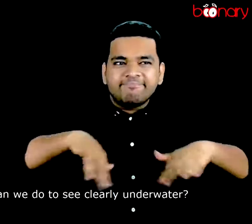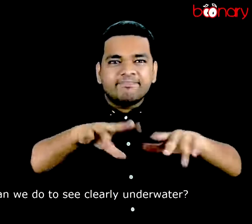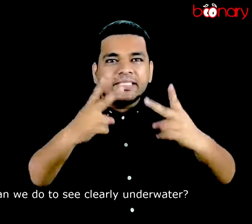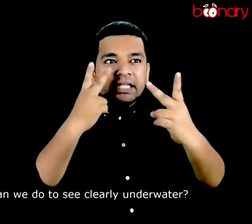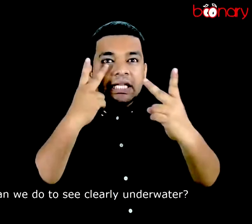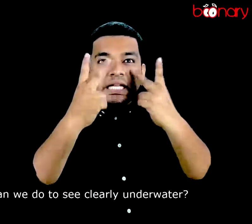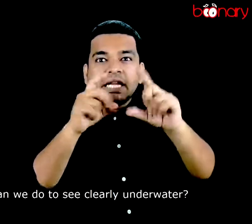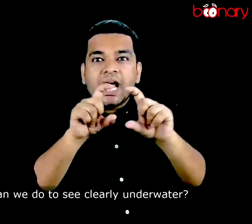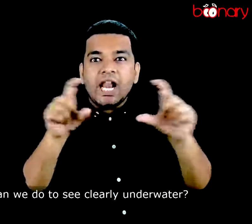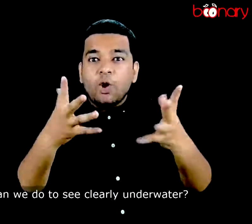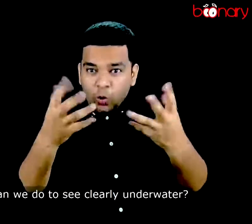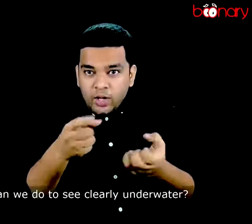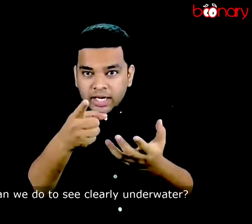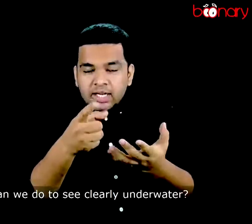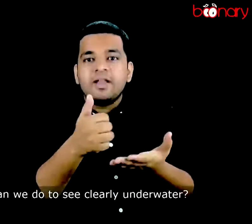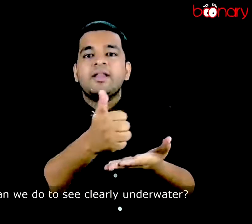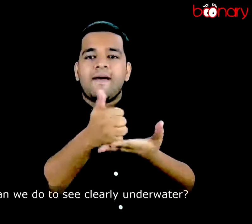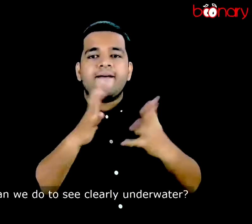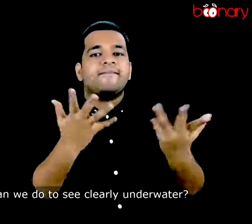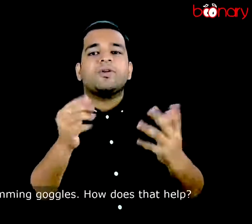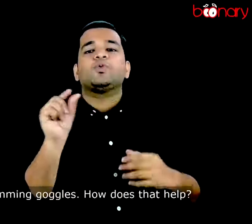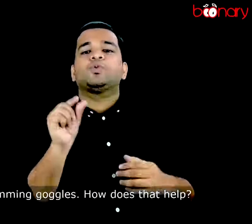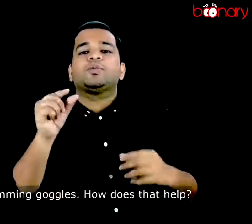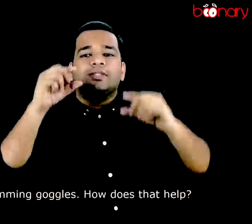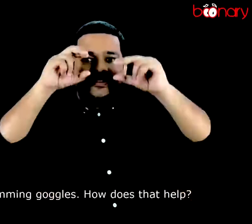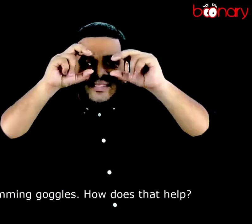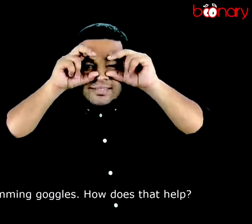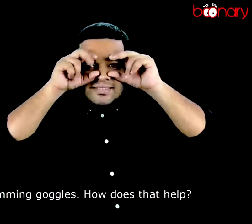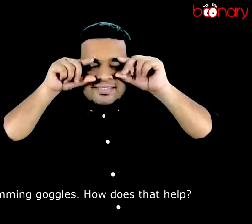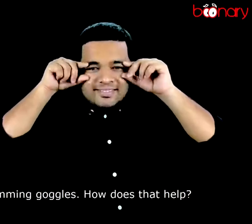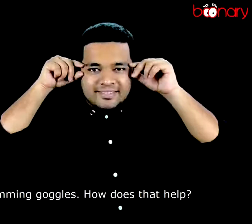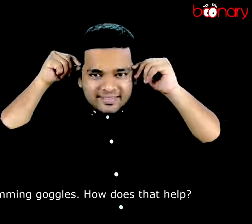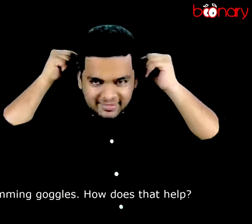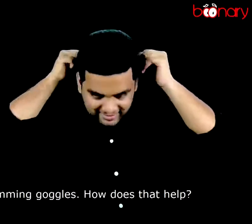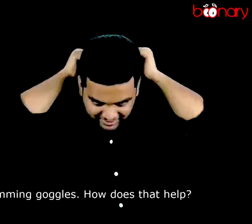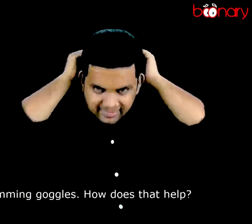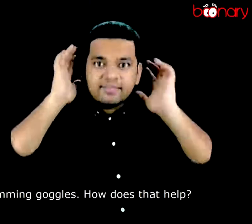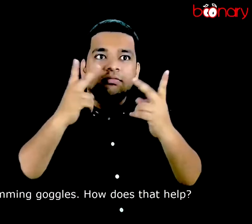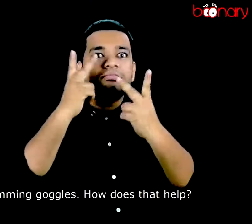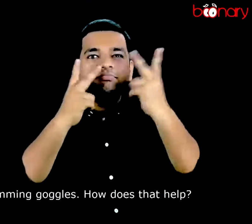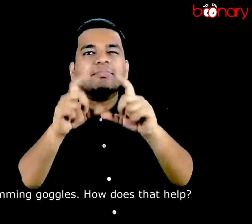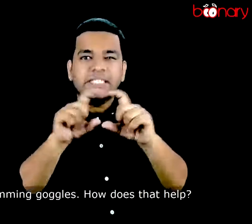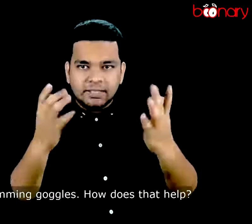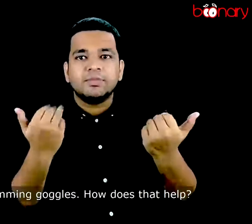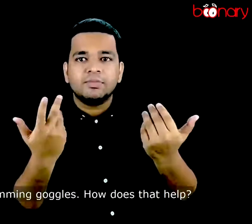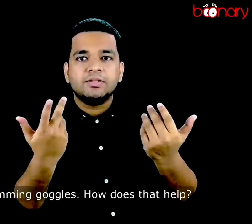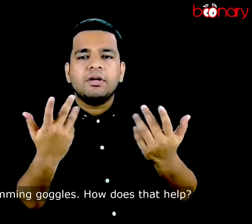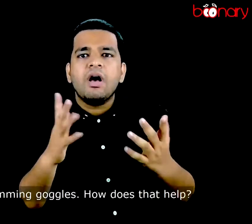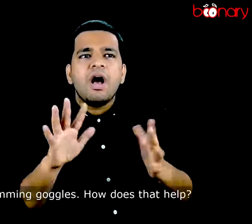clearly underwater? We can use swimming goggles. How does